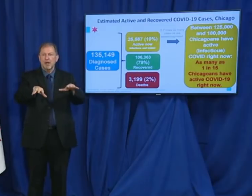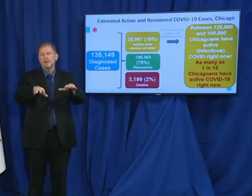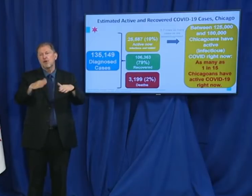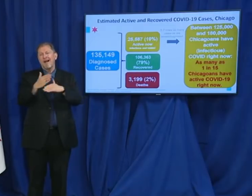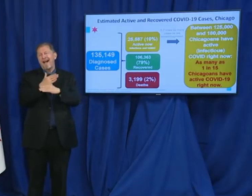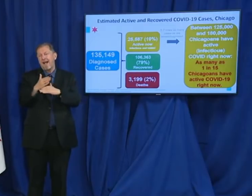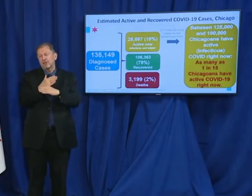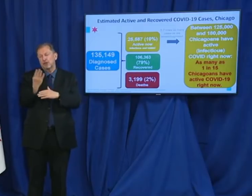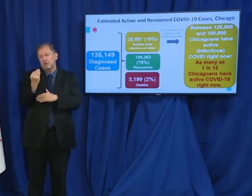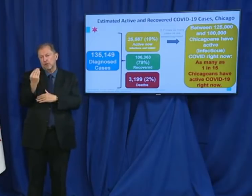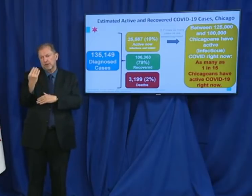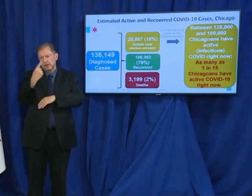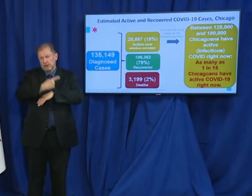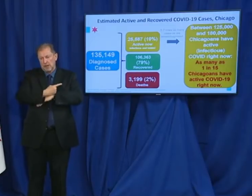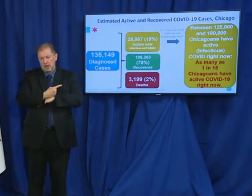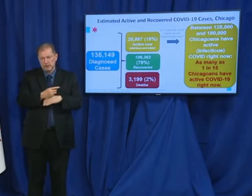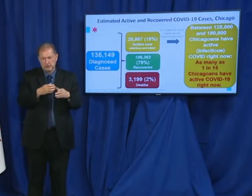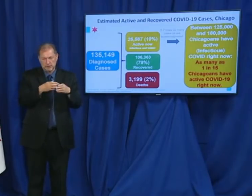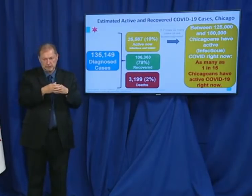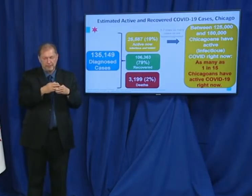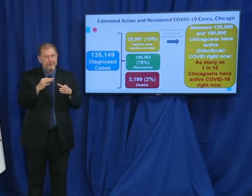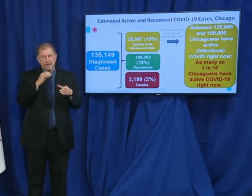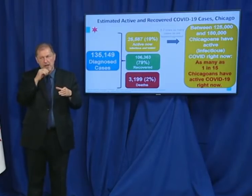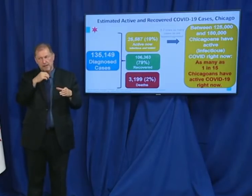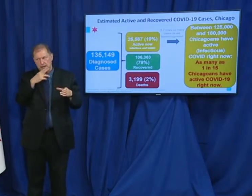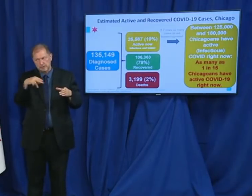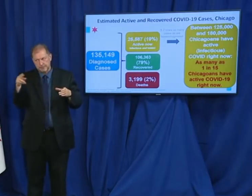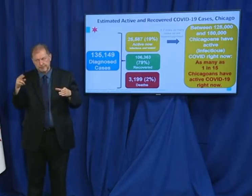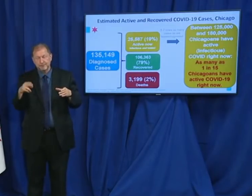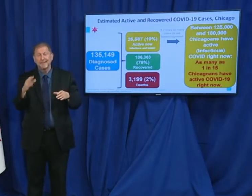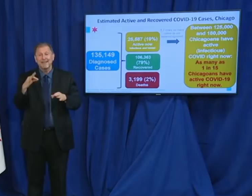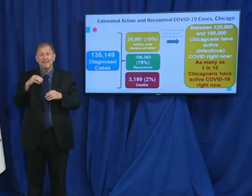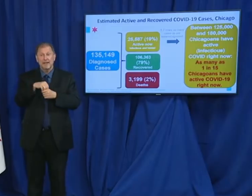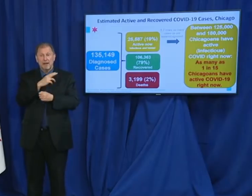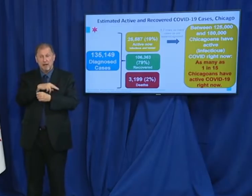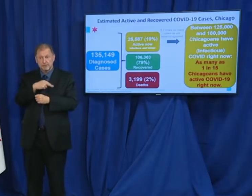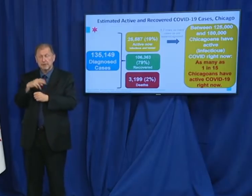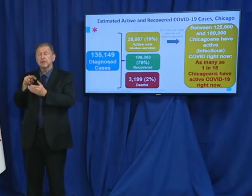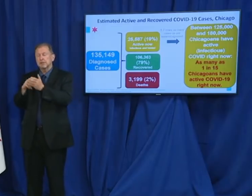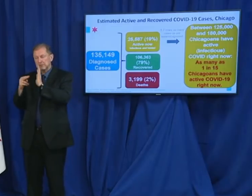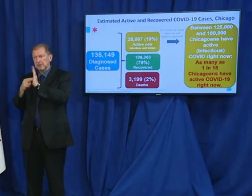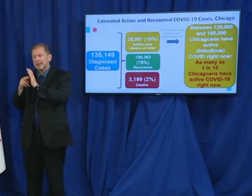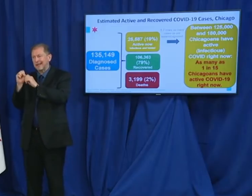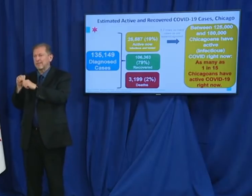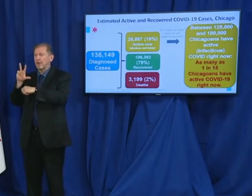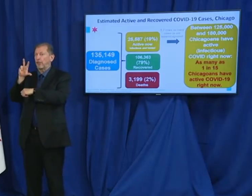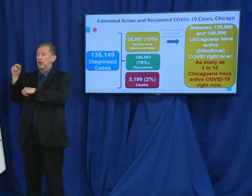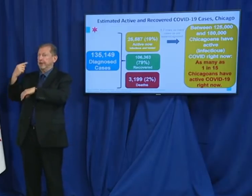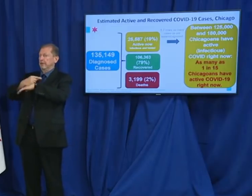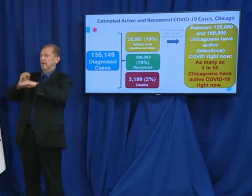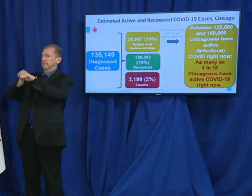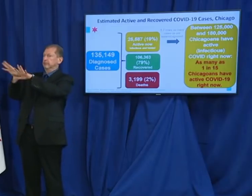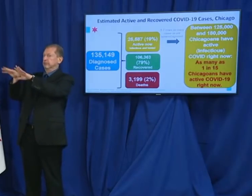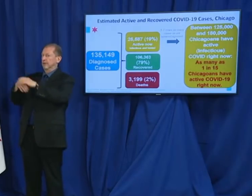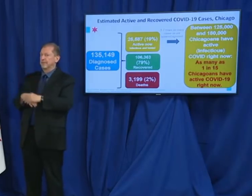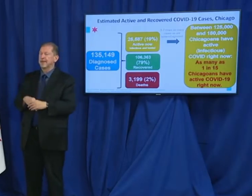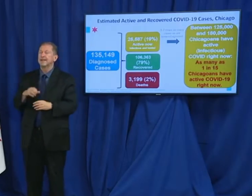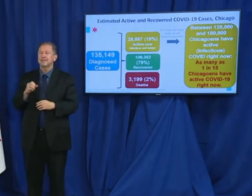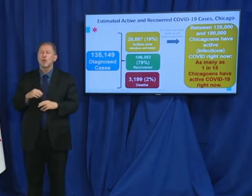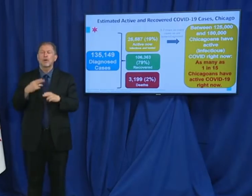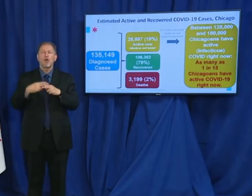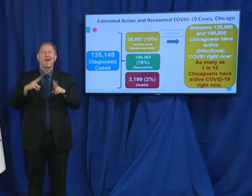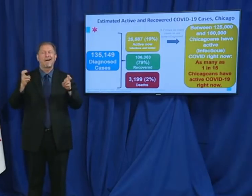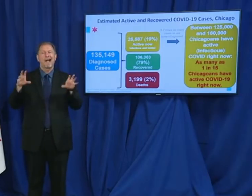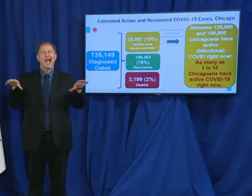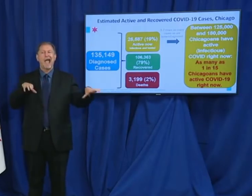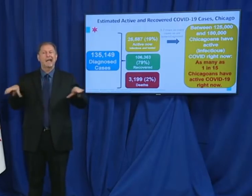days, assuming that they are not hospitalized, and for 30 days if they are hospitalized. So our active cases include people